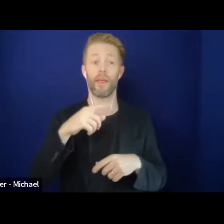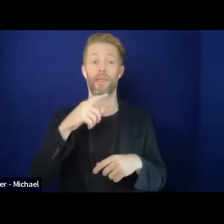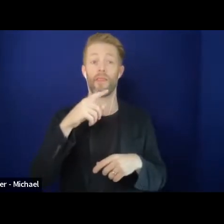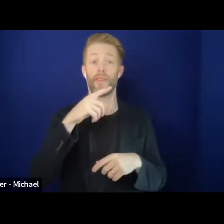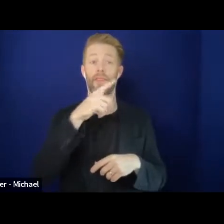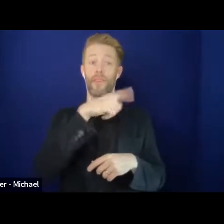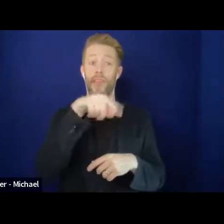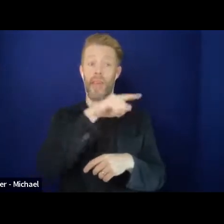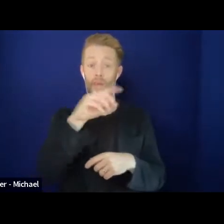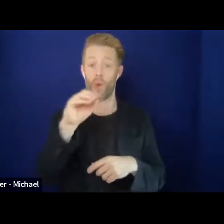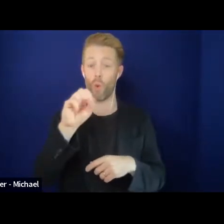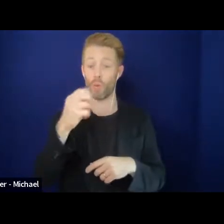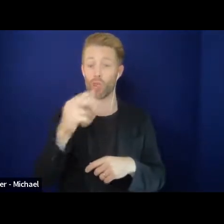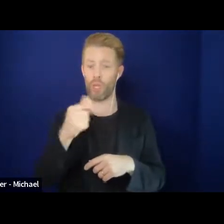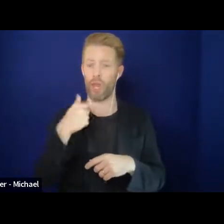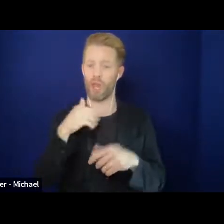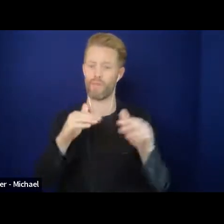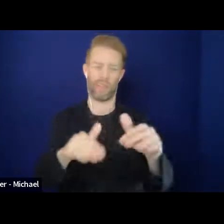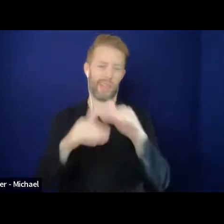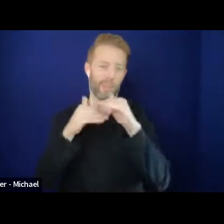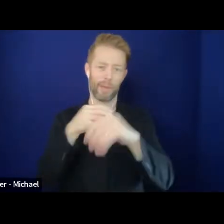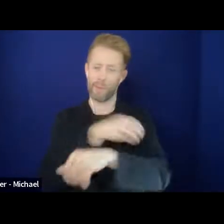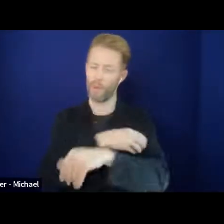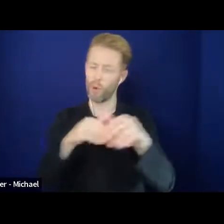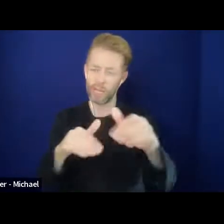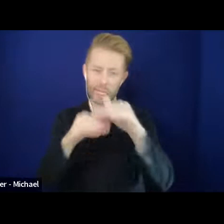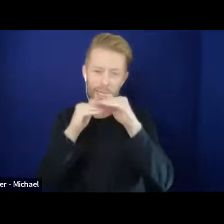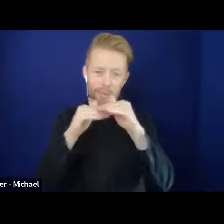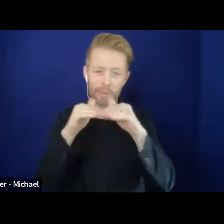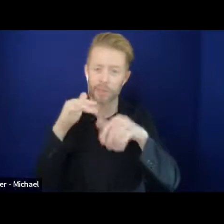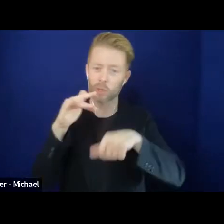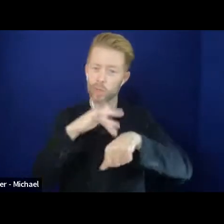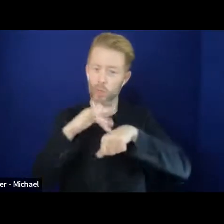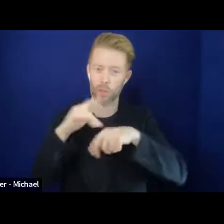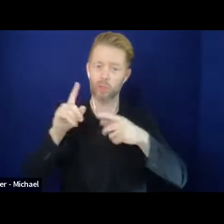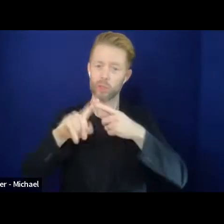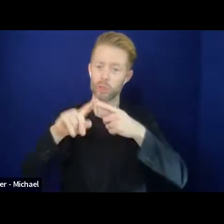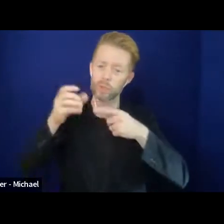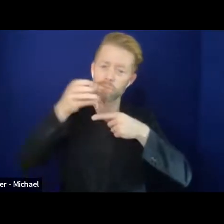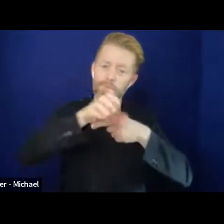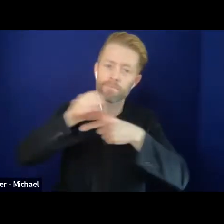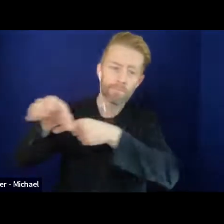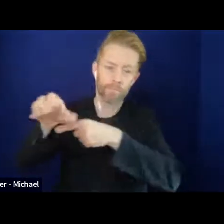have limited powers and resources available for enforcement activity.